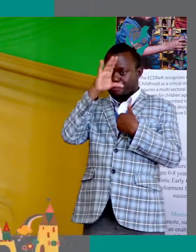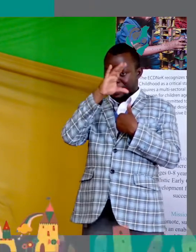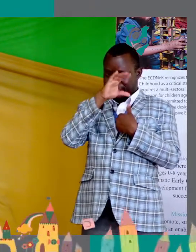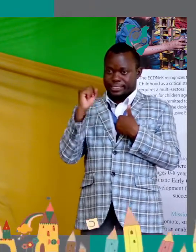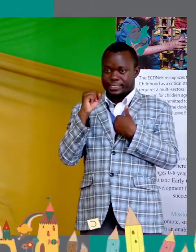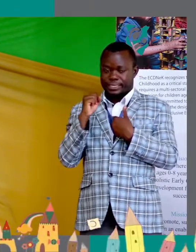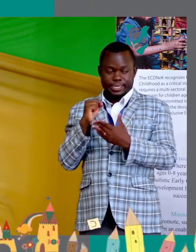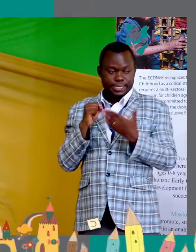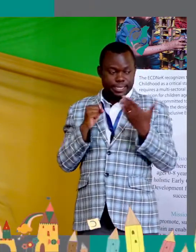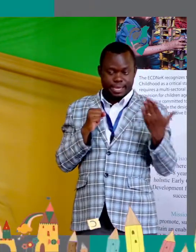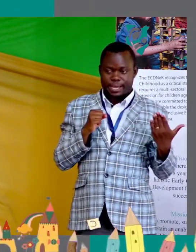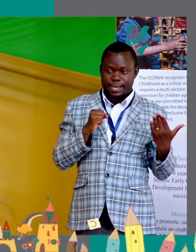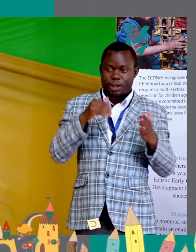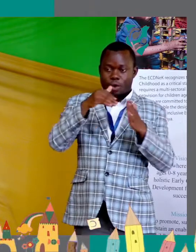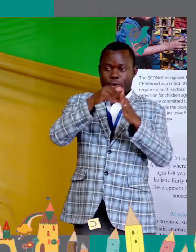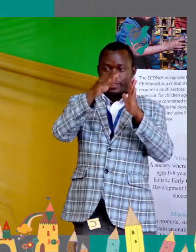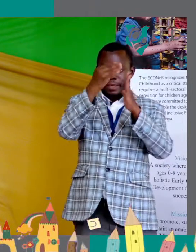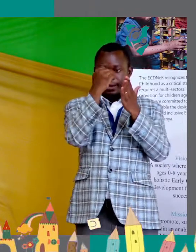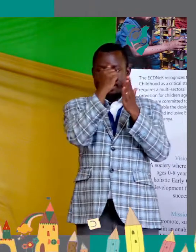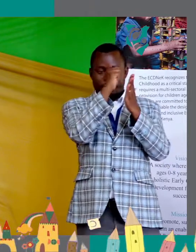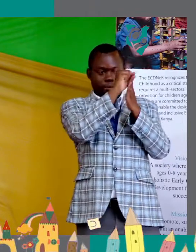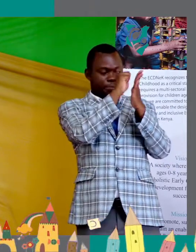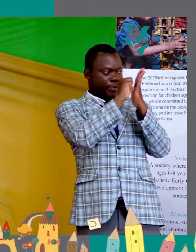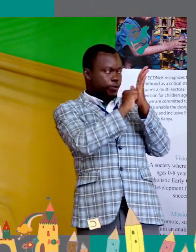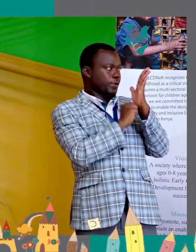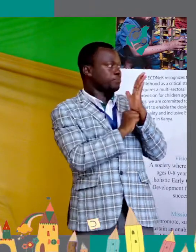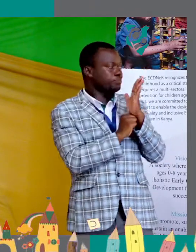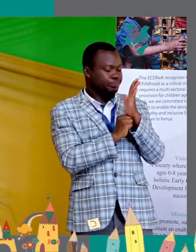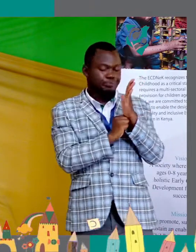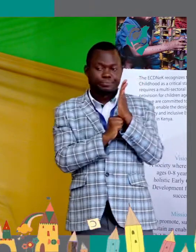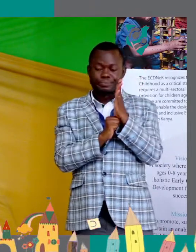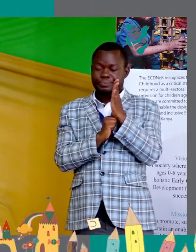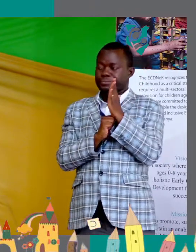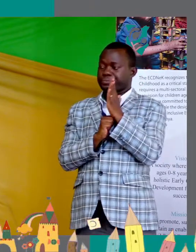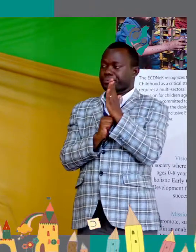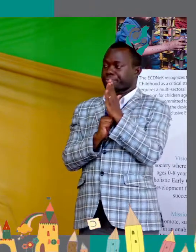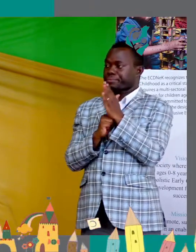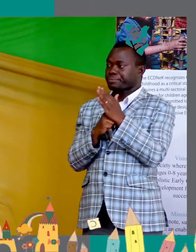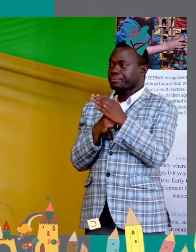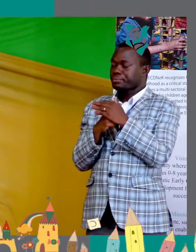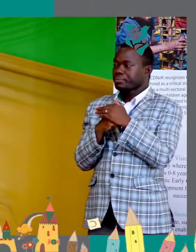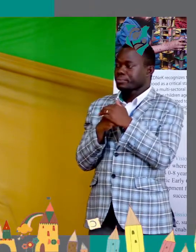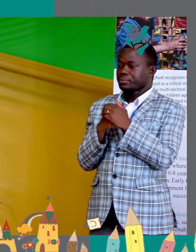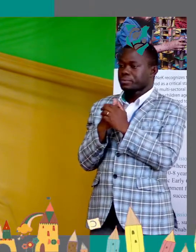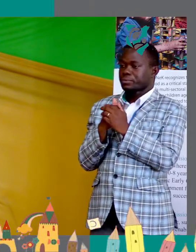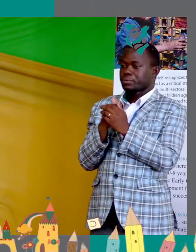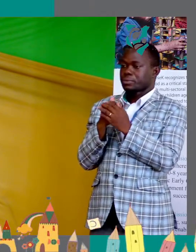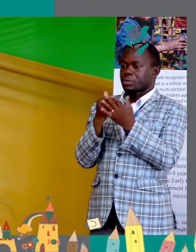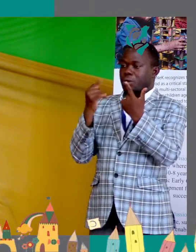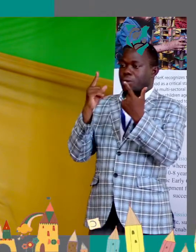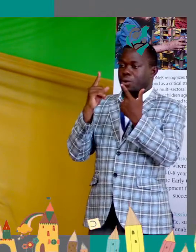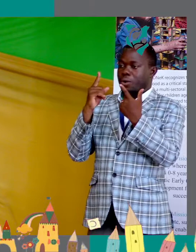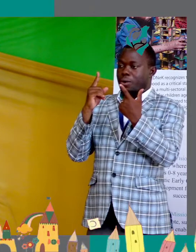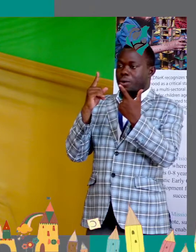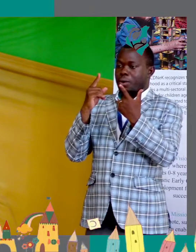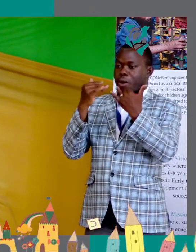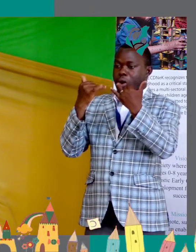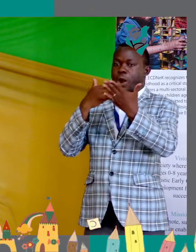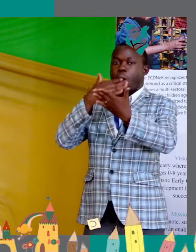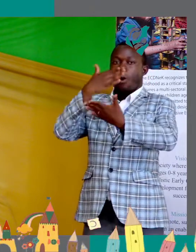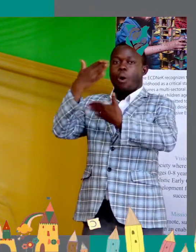end-line survey on Let's Play, etc., and spaces for kids to be kids. So what we want to do, all of